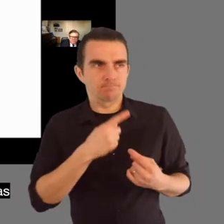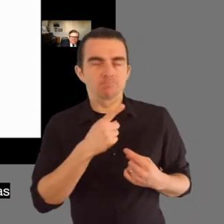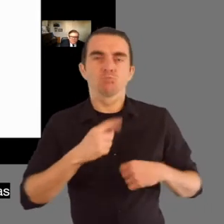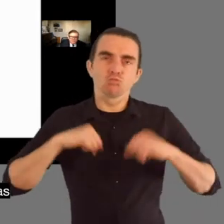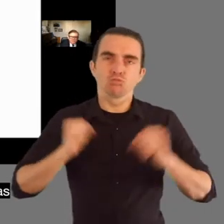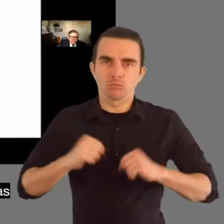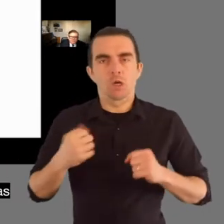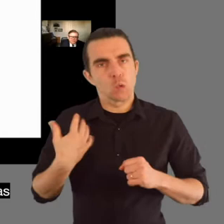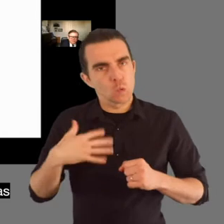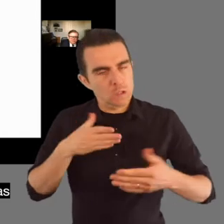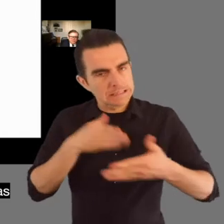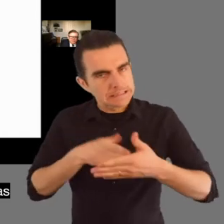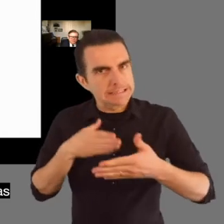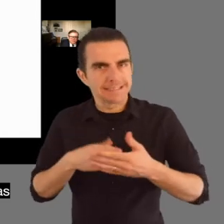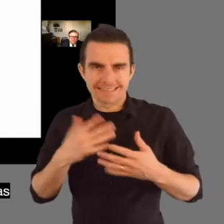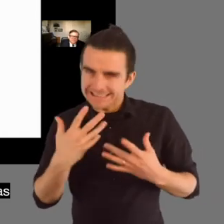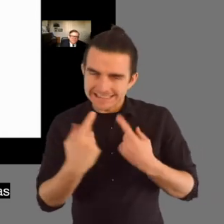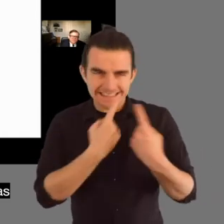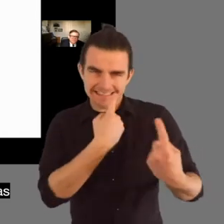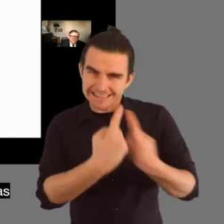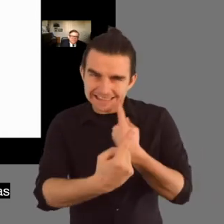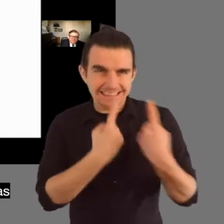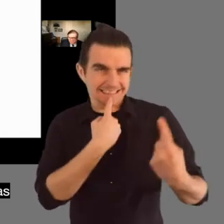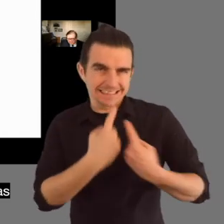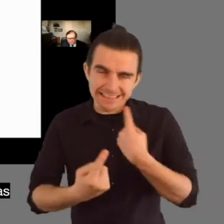To win their confidence was the biggest challenge.